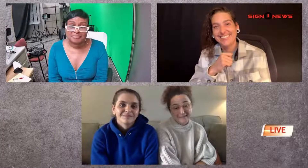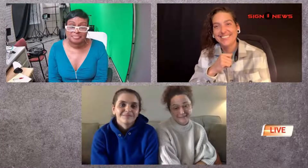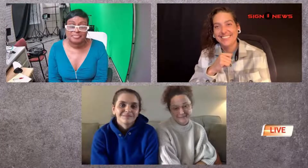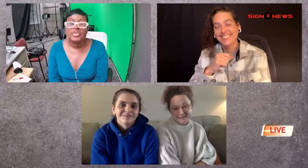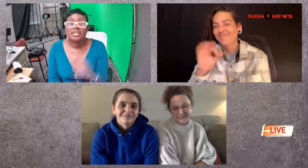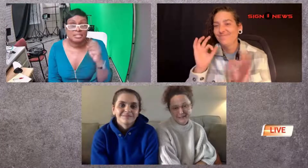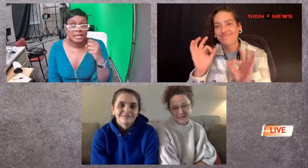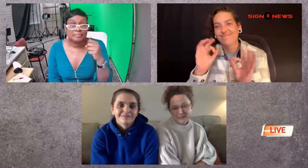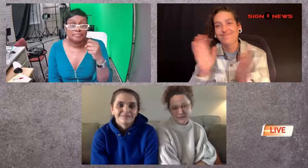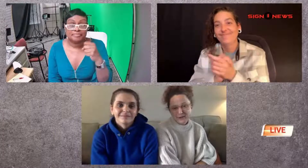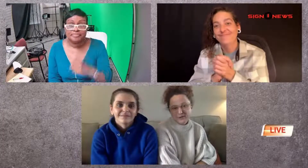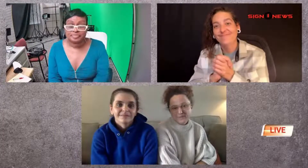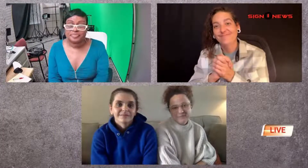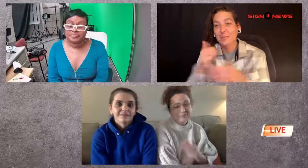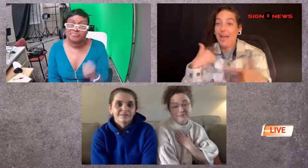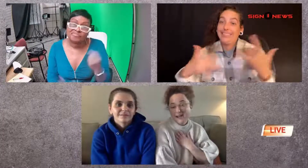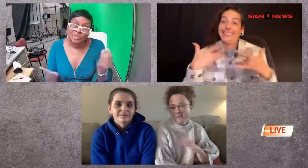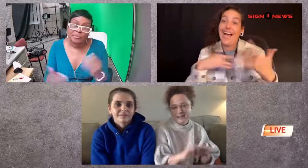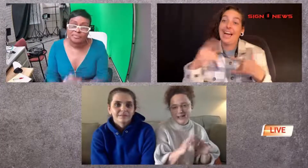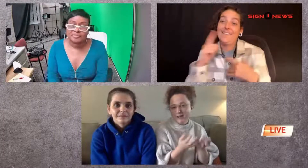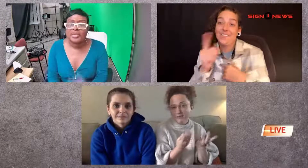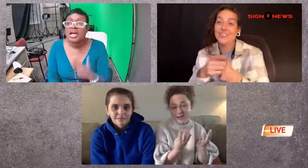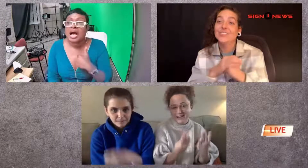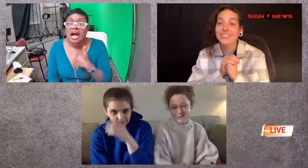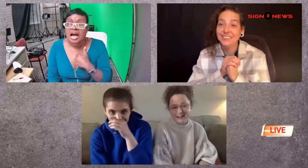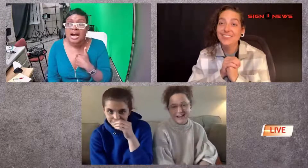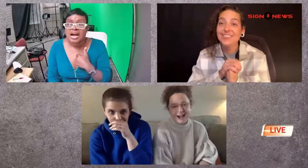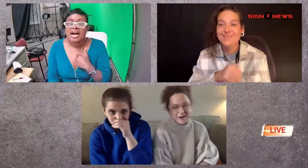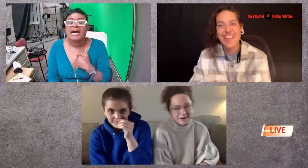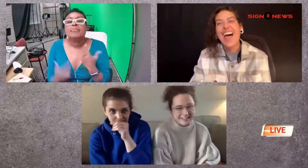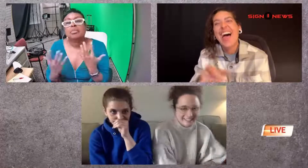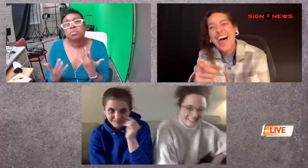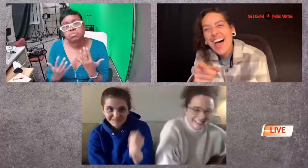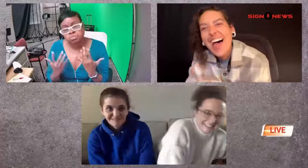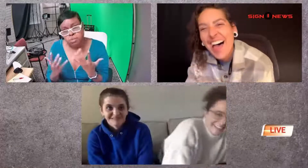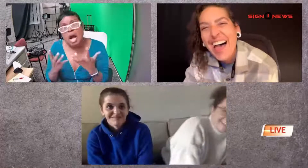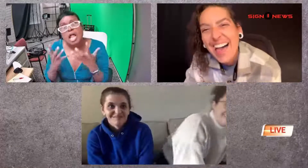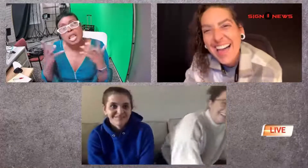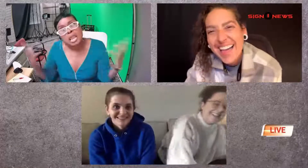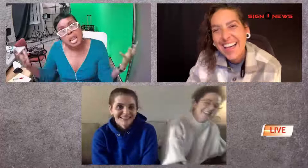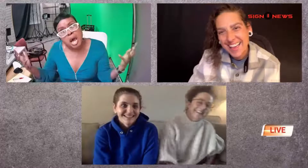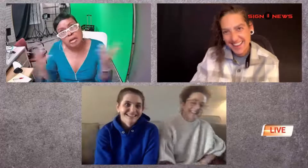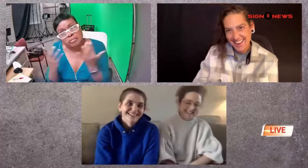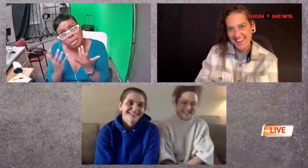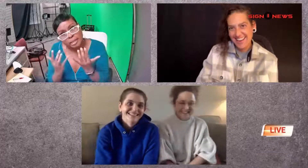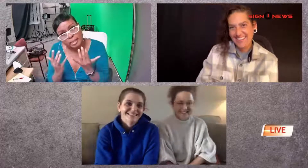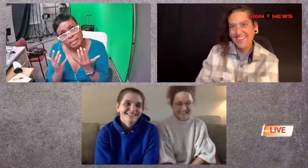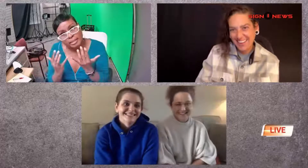Yeah. So I'm a lot of waiting right now.